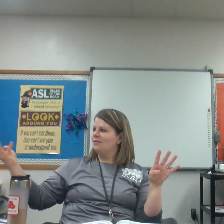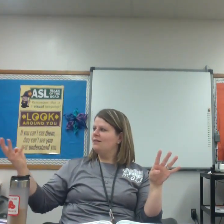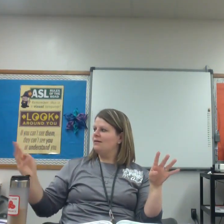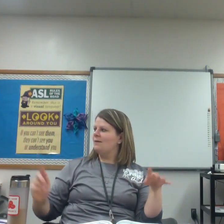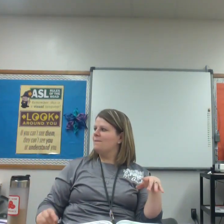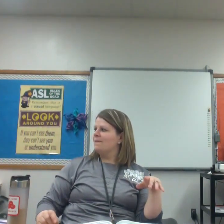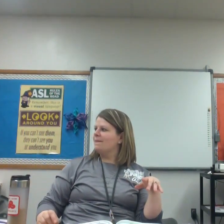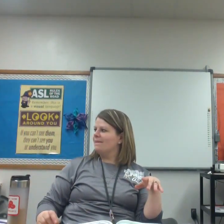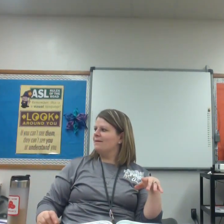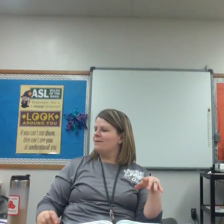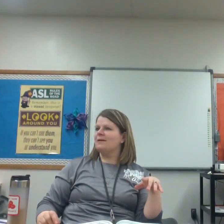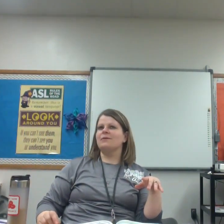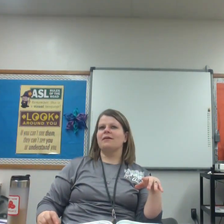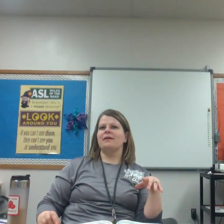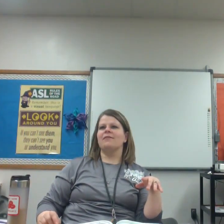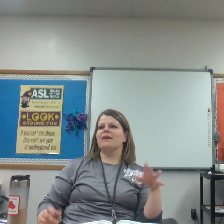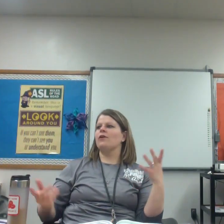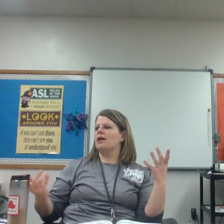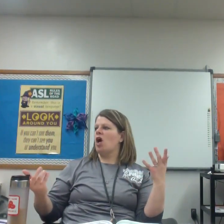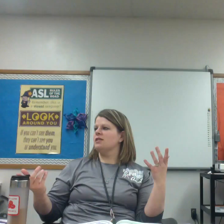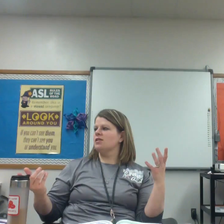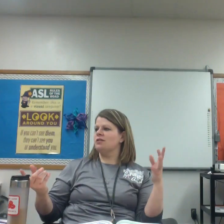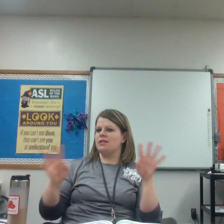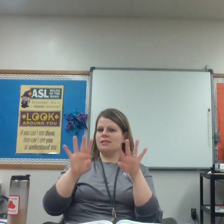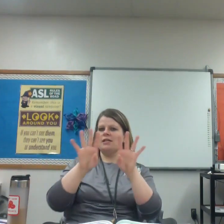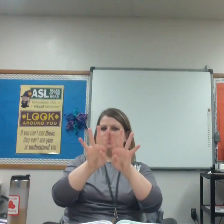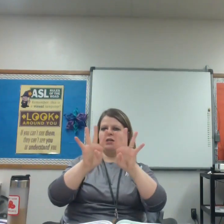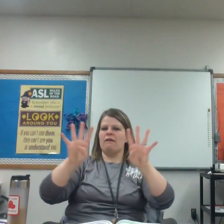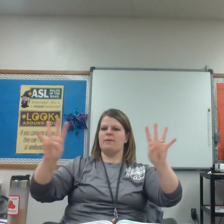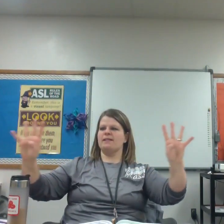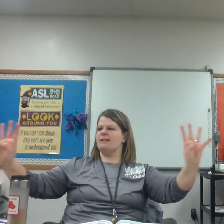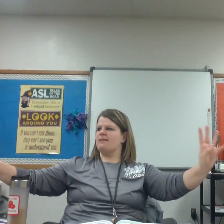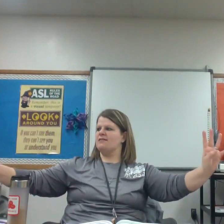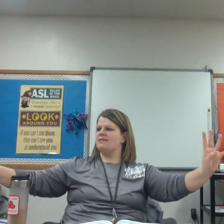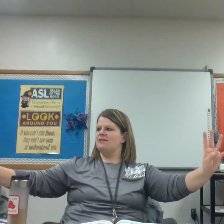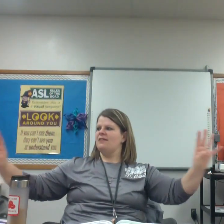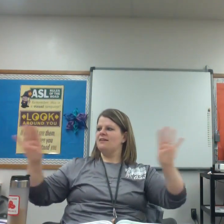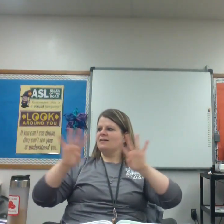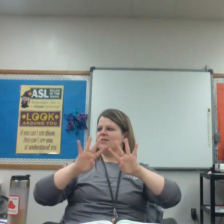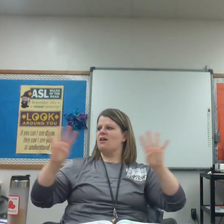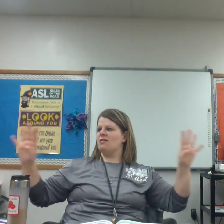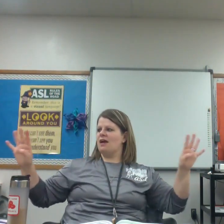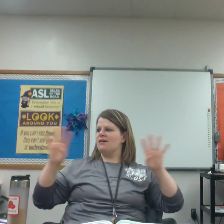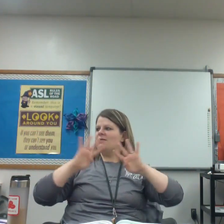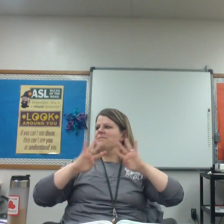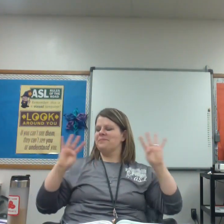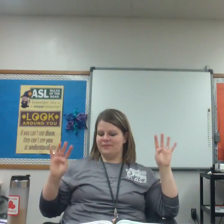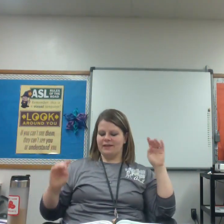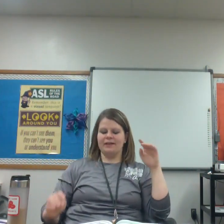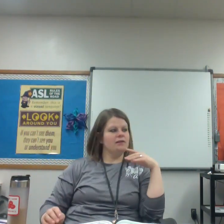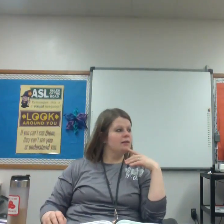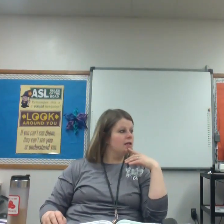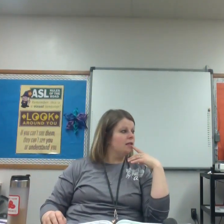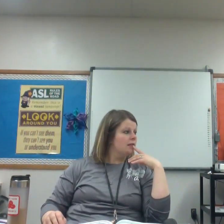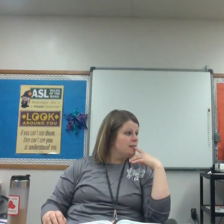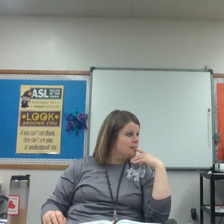lunch. Yep. Yep. And trying to think of like if you're at a concert and the stage is here and everybody's like this because they're all lined up. Or what Okay. can you like if this